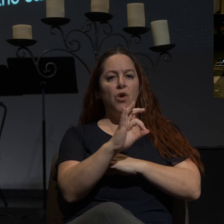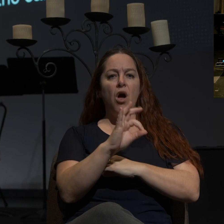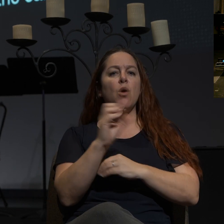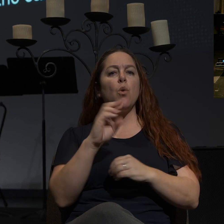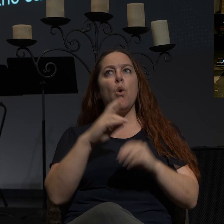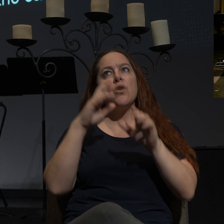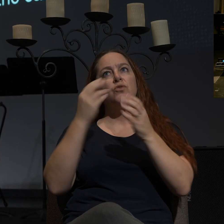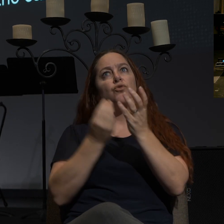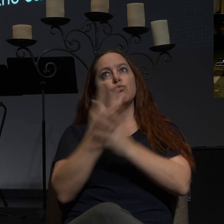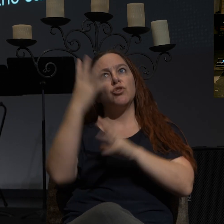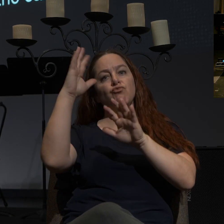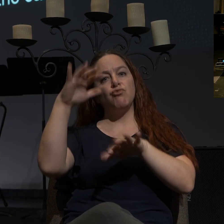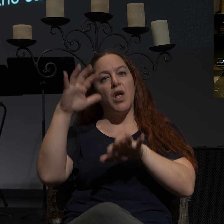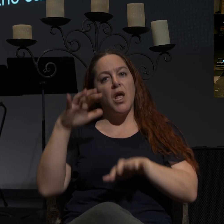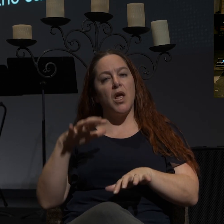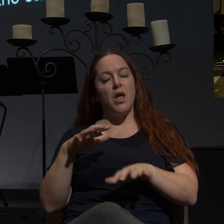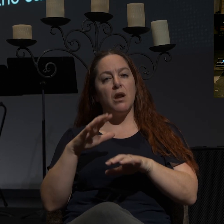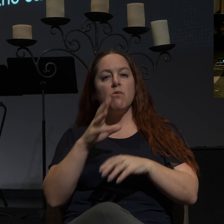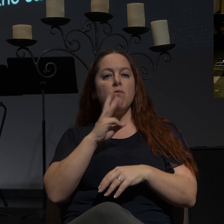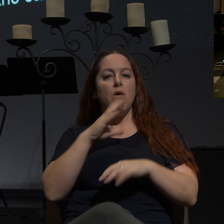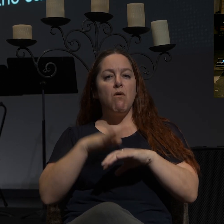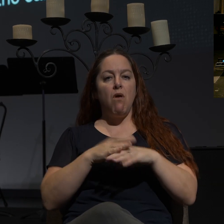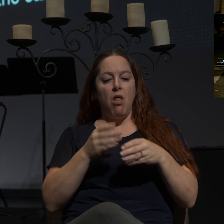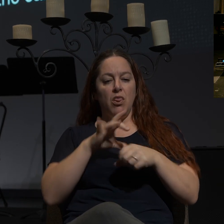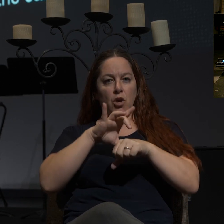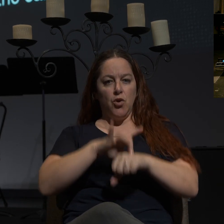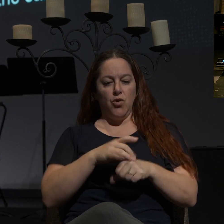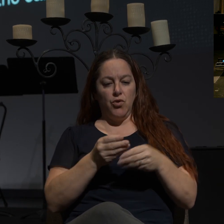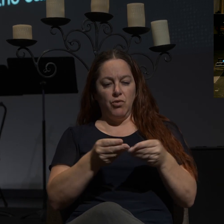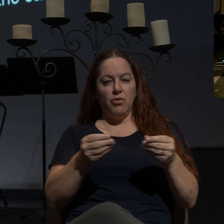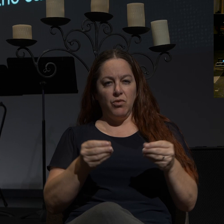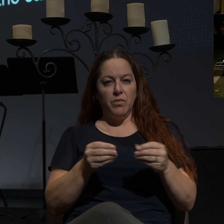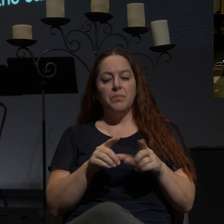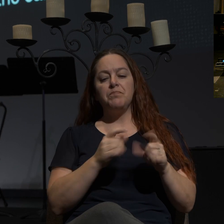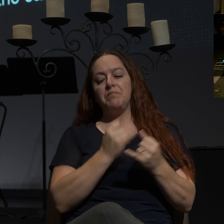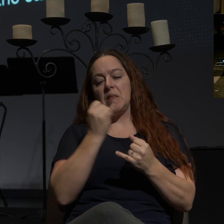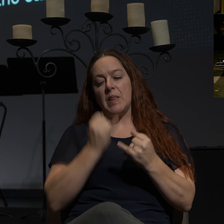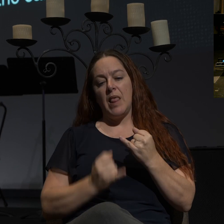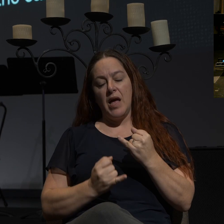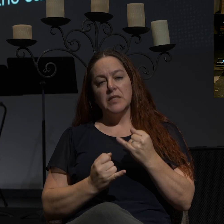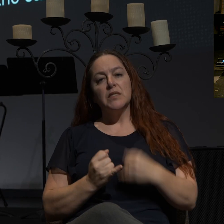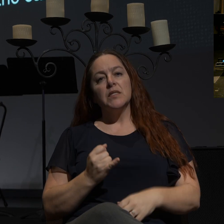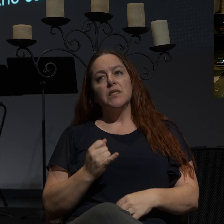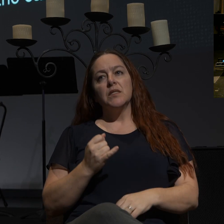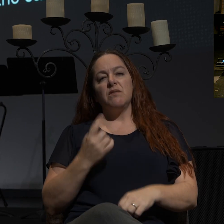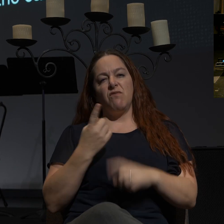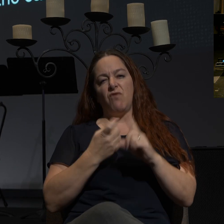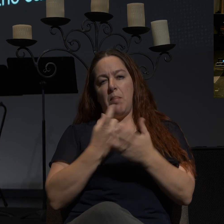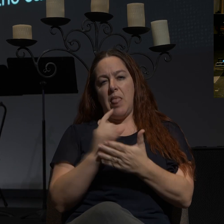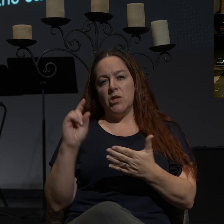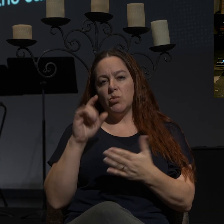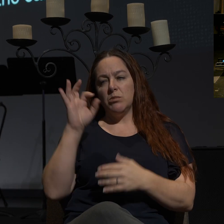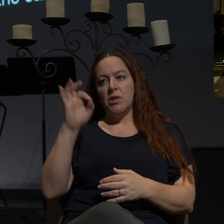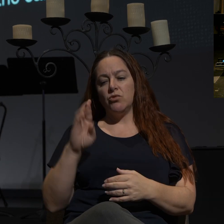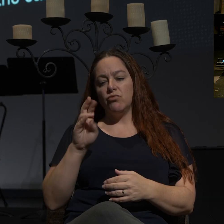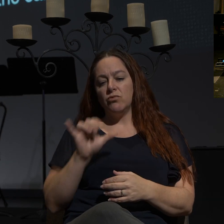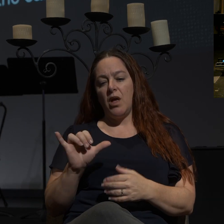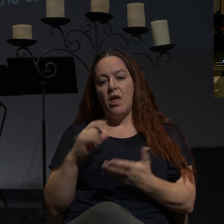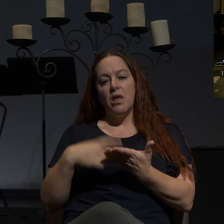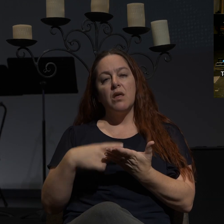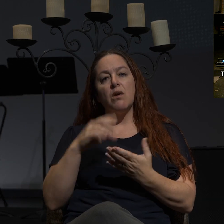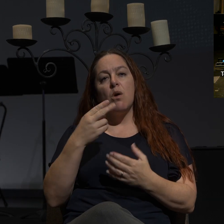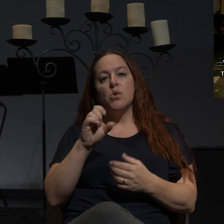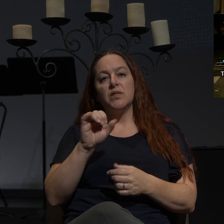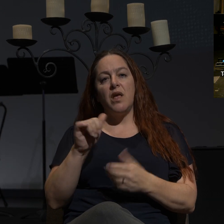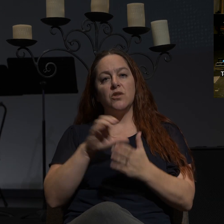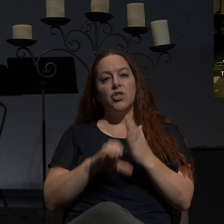spring rains that water the earth." And then the last one I'll share with you is from last week. Pastor Ray talked about this in Hosea